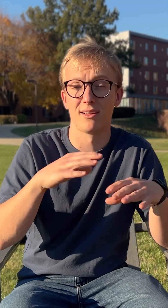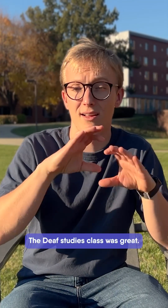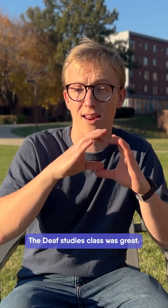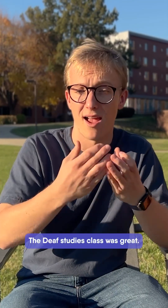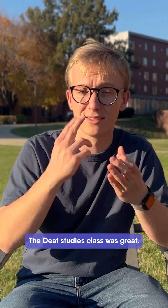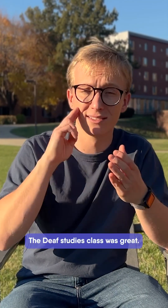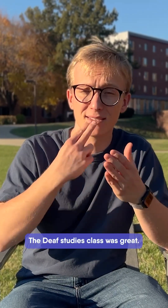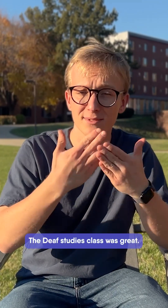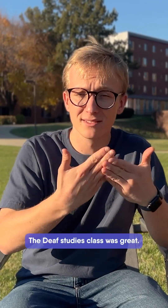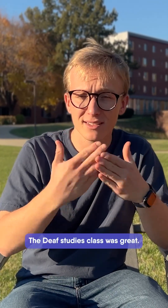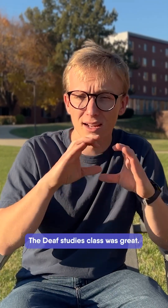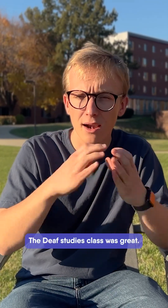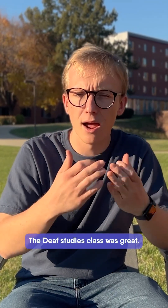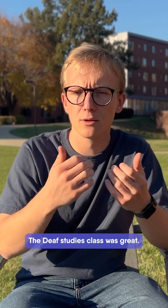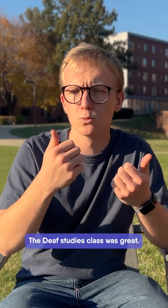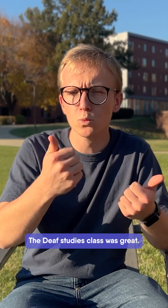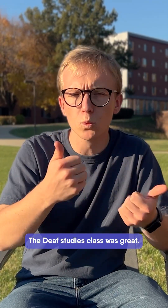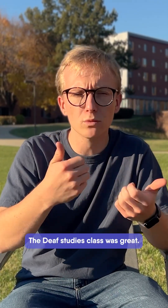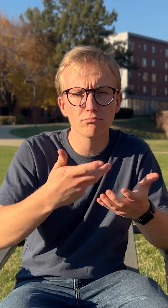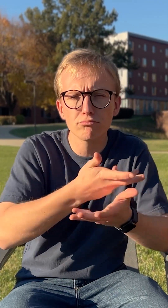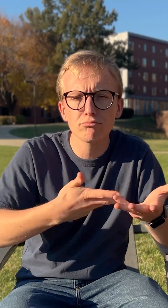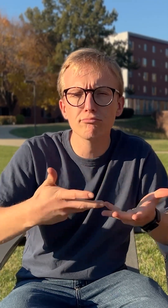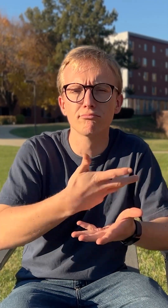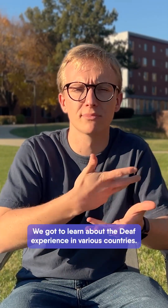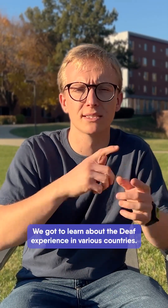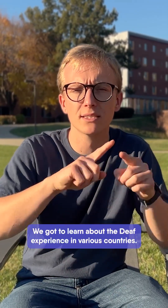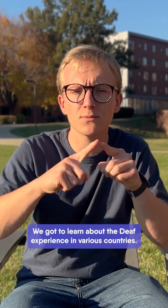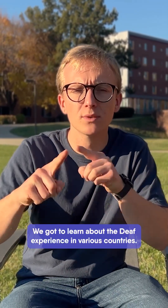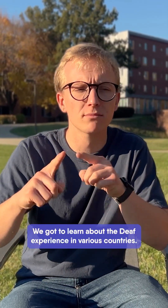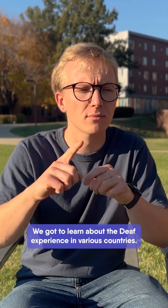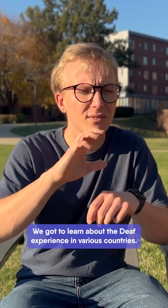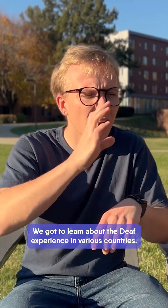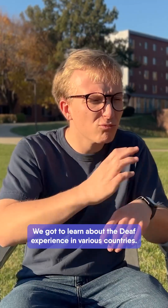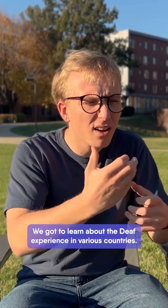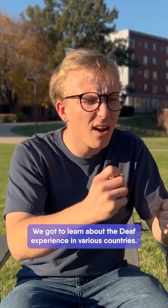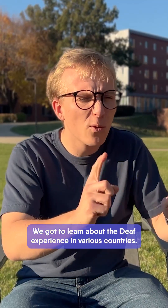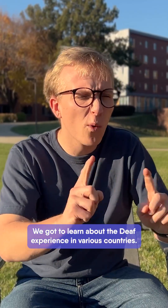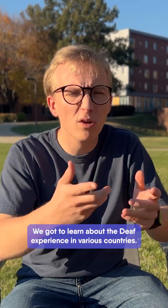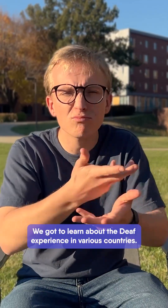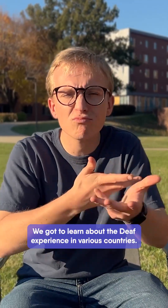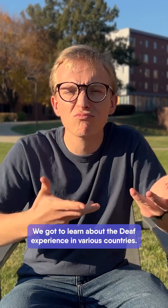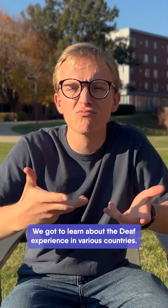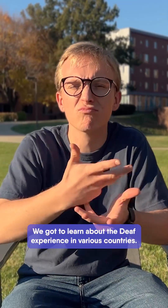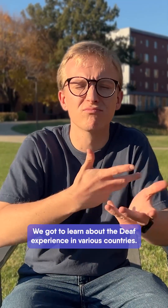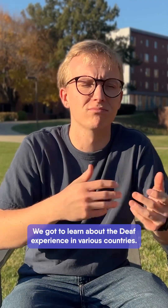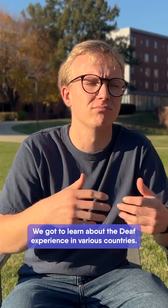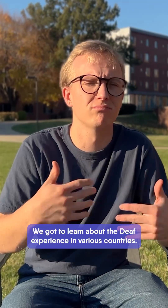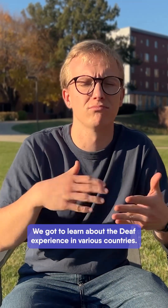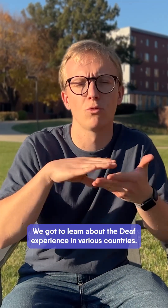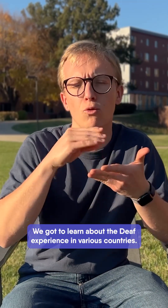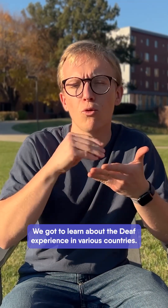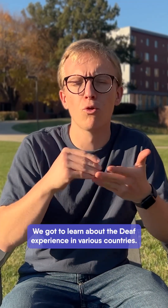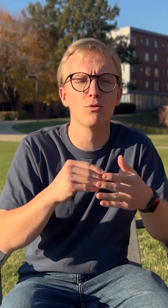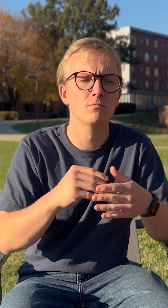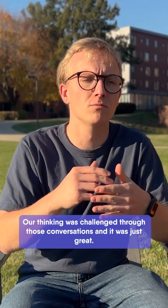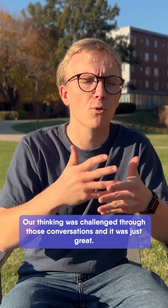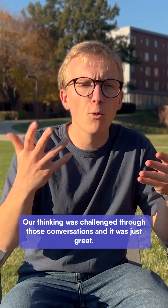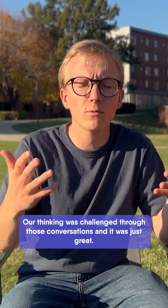The Deaf Studies class was great. We got to learn about the deaf experience in various countries. Our thinking